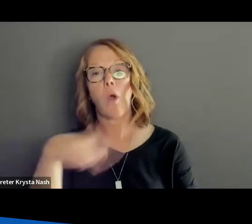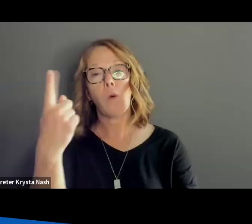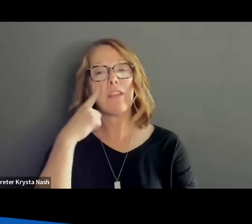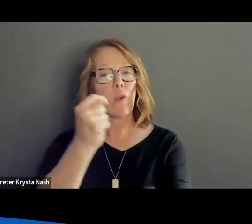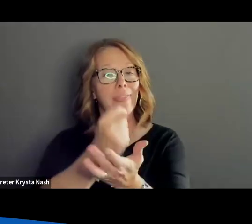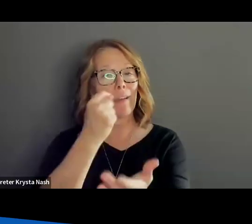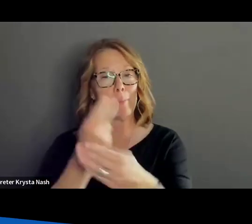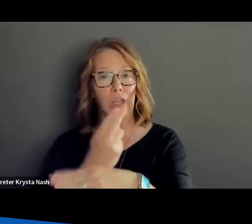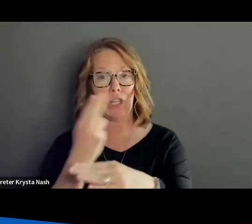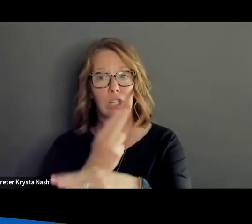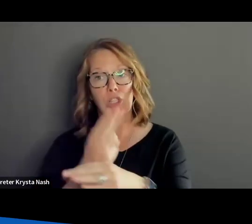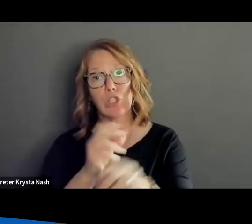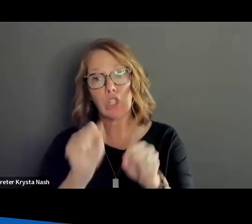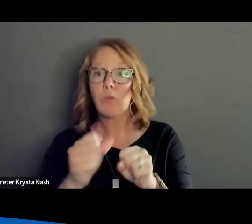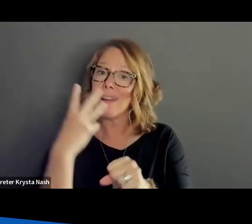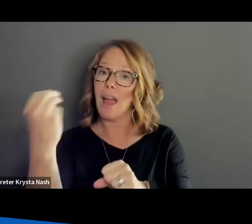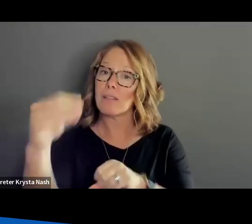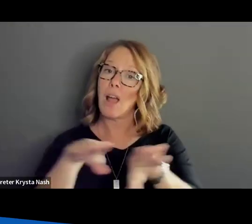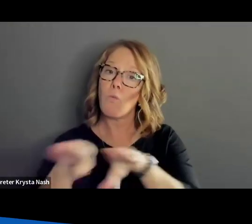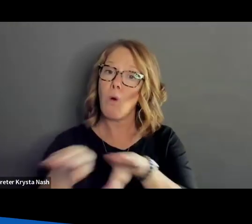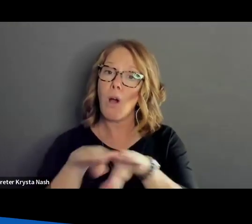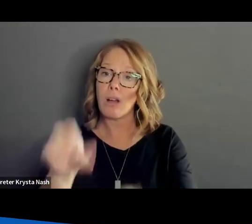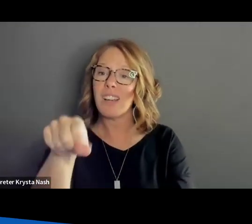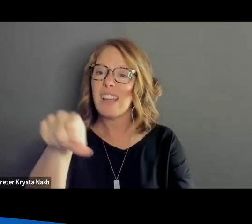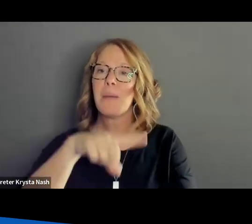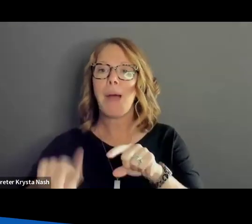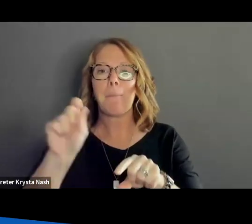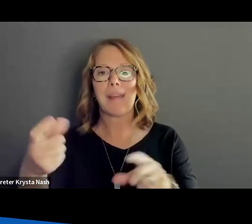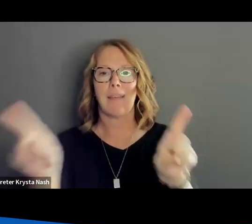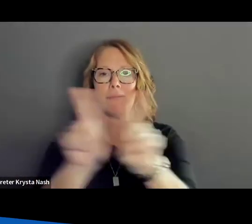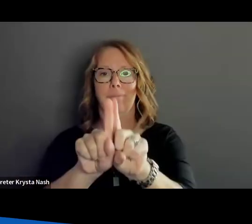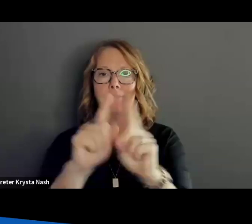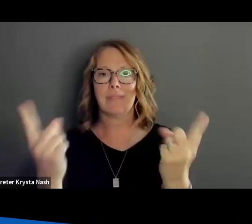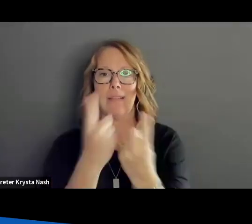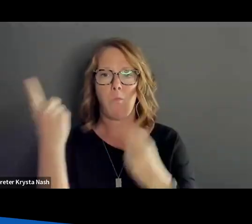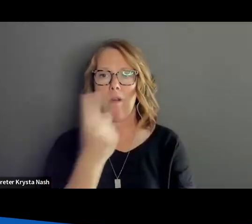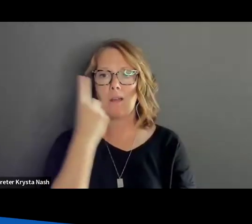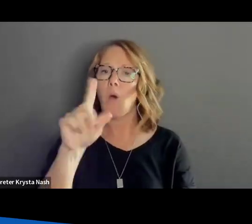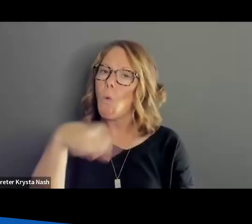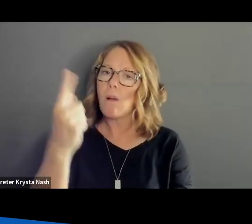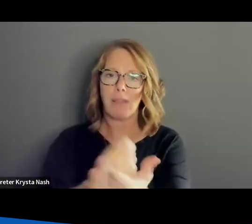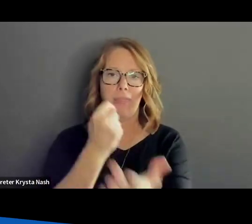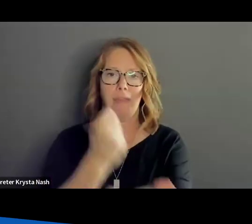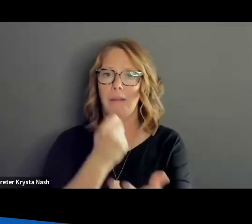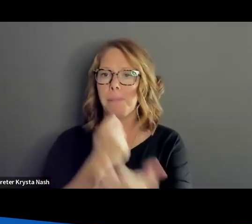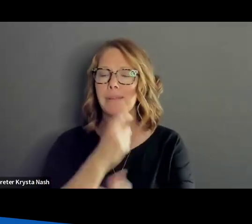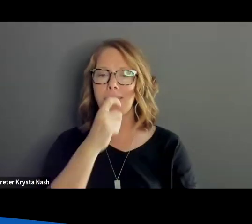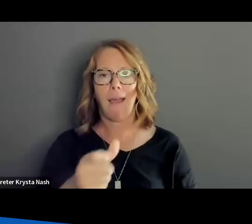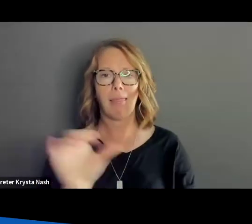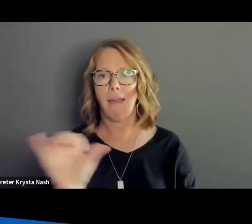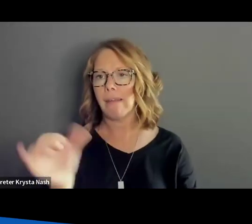out and do a walk outside, but you have to have somebody with you, and it's only for therapy. It's not like getting up